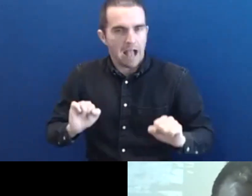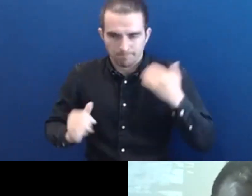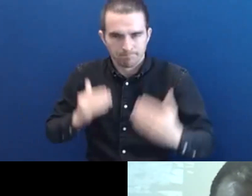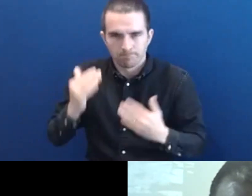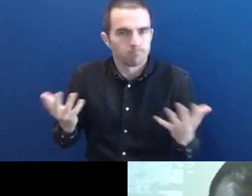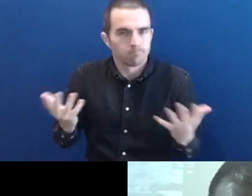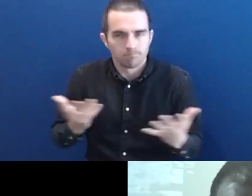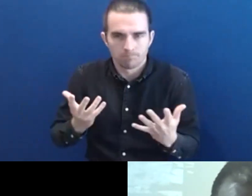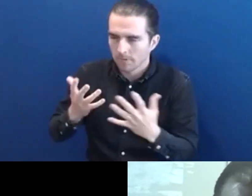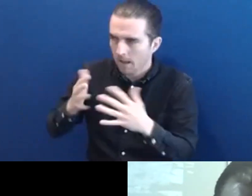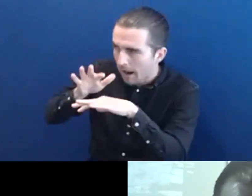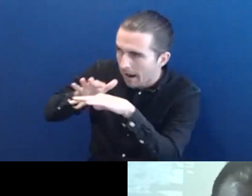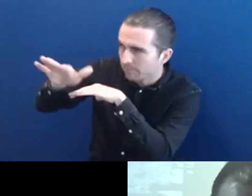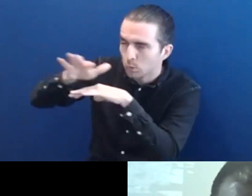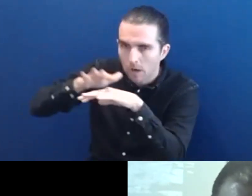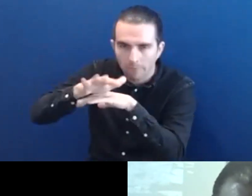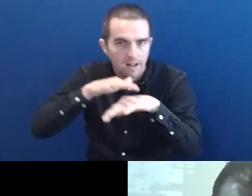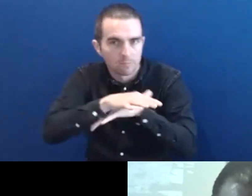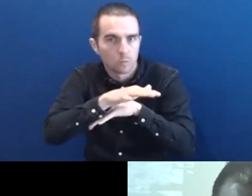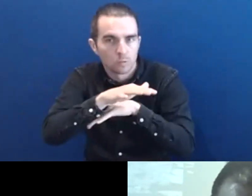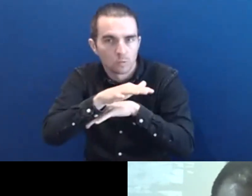we have realized that there are some changes,